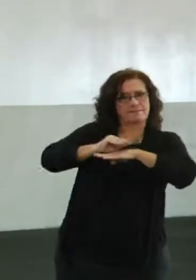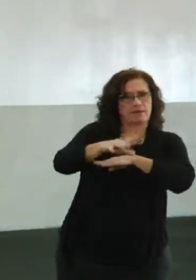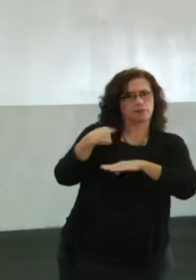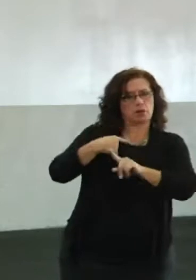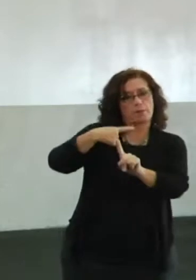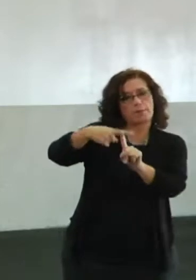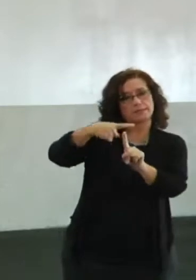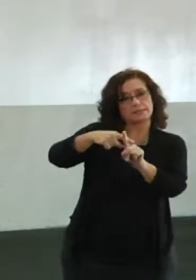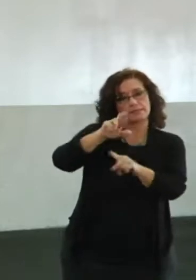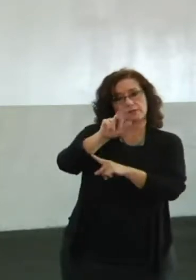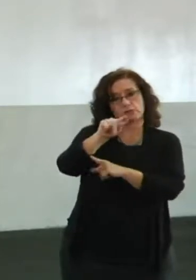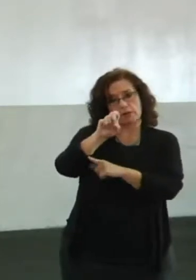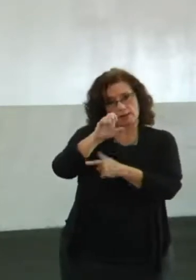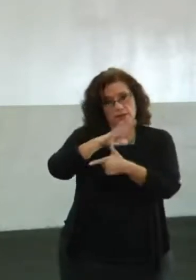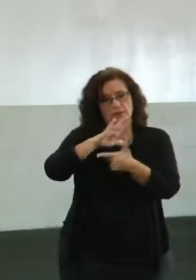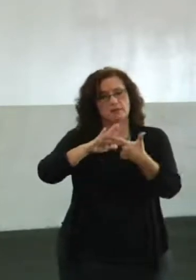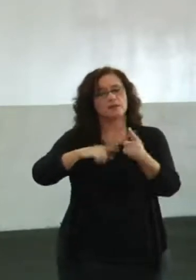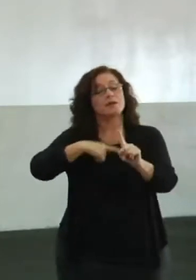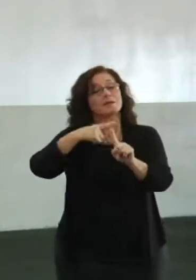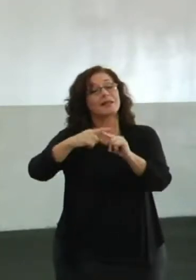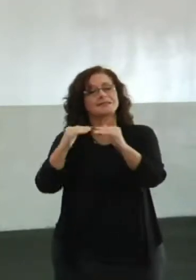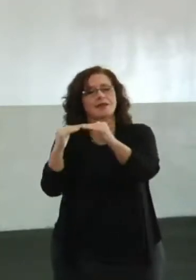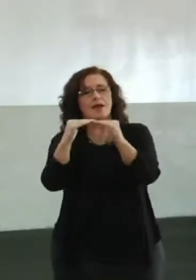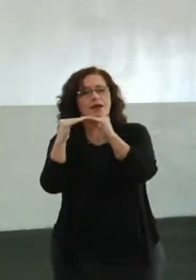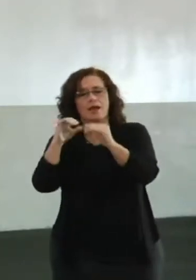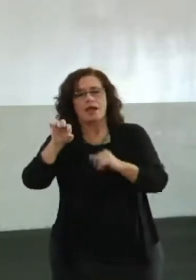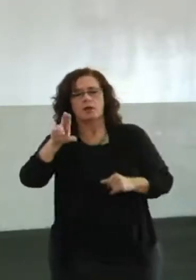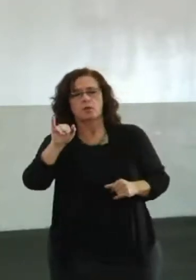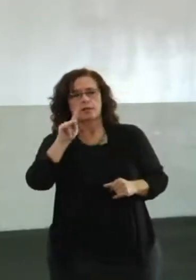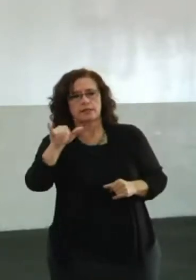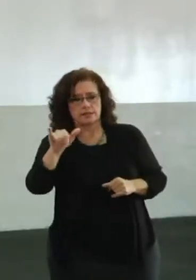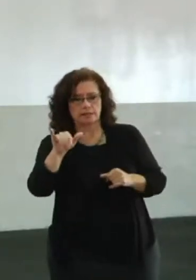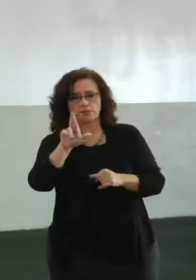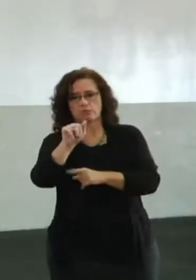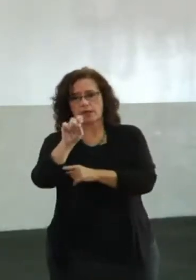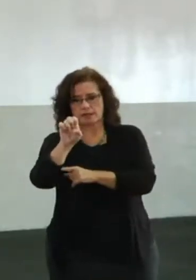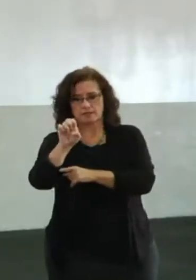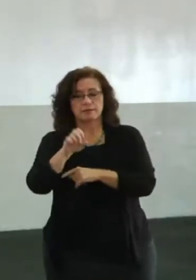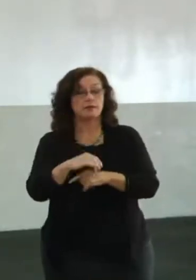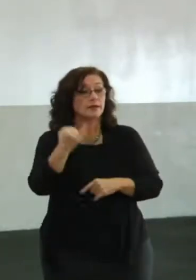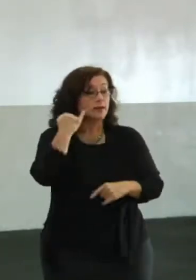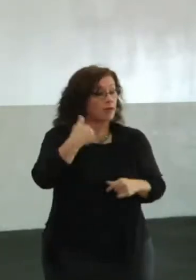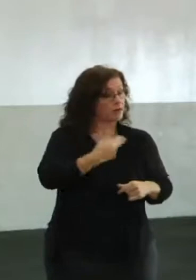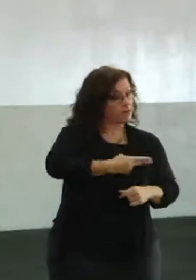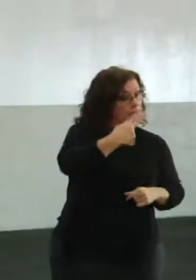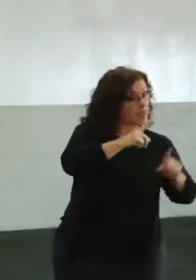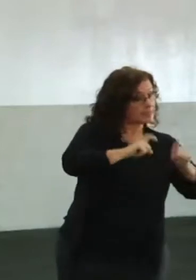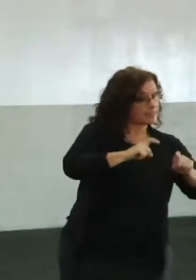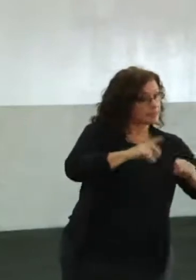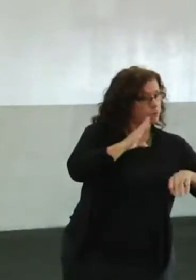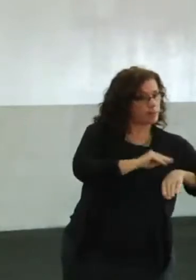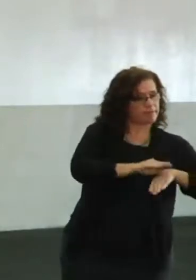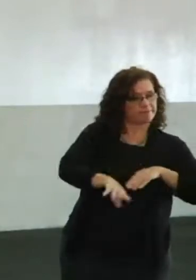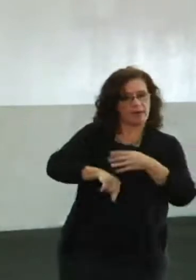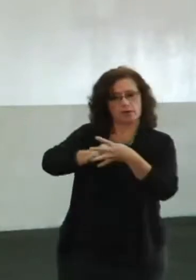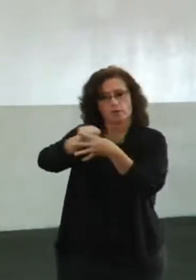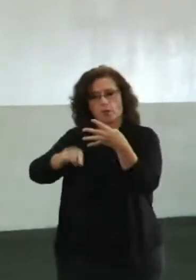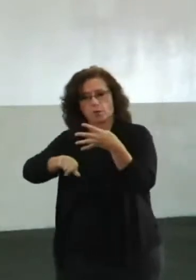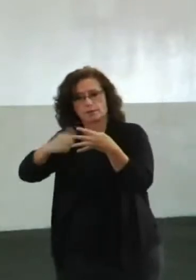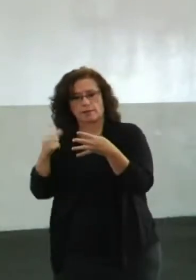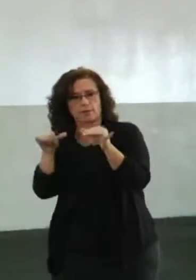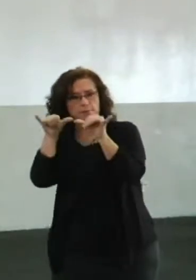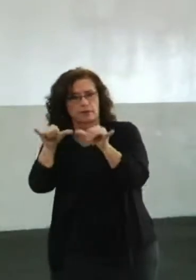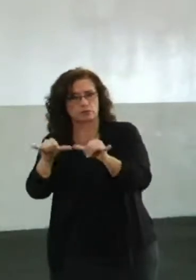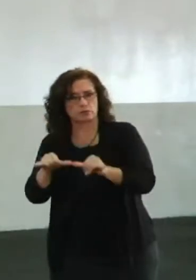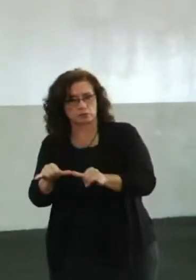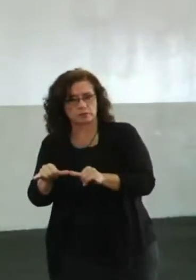rate. And the more negative tests that we have, the lower those rates are. And so the more and more testing that we can do, that you're doing,